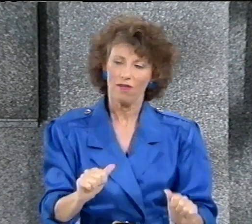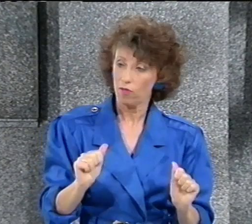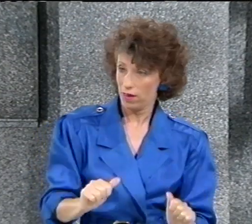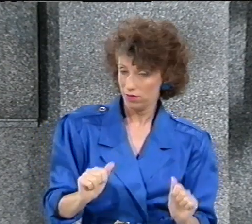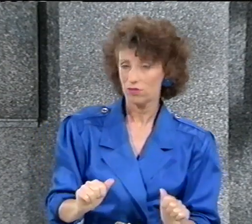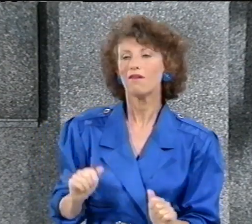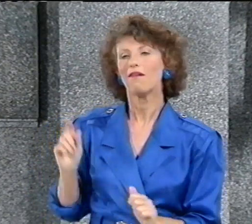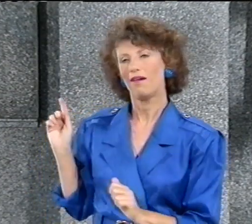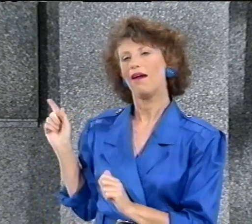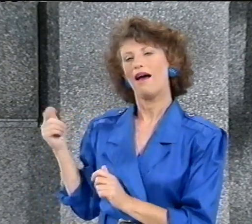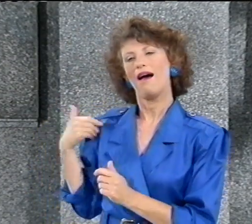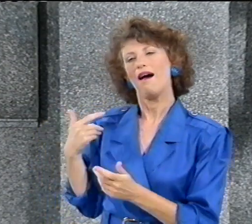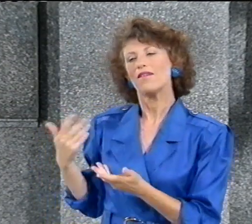language.